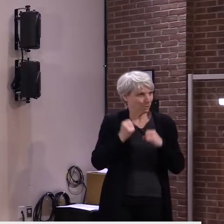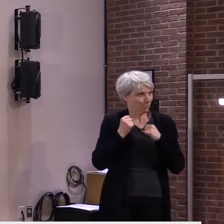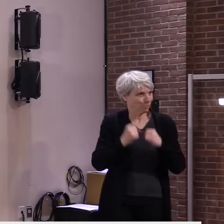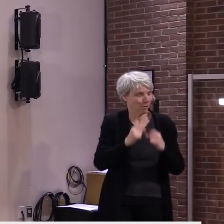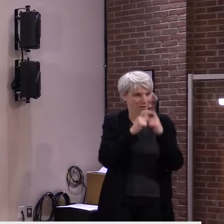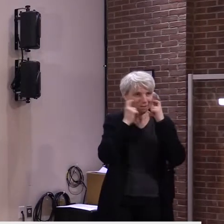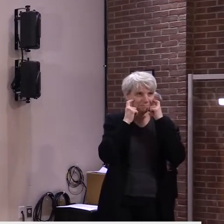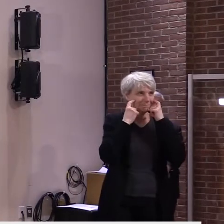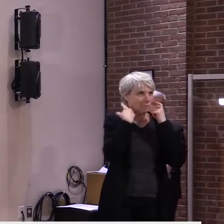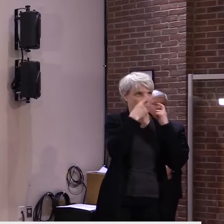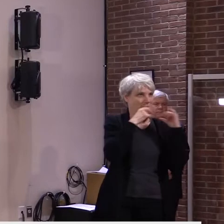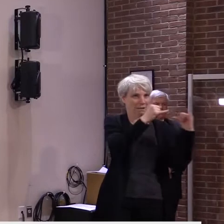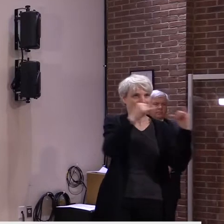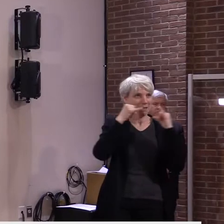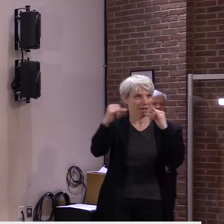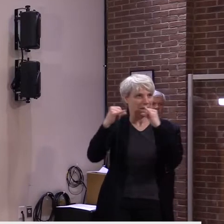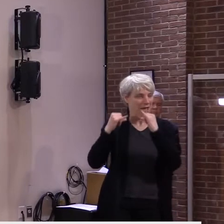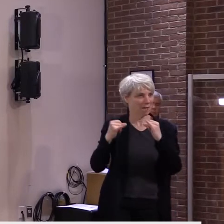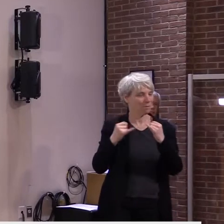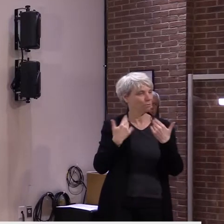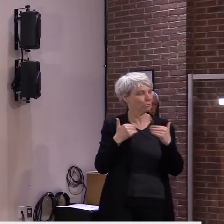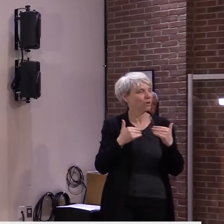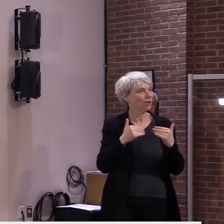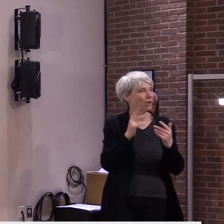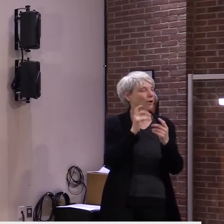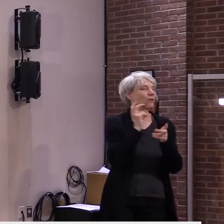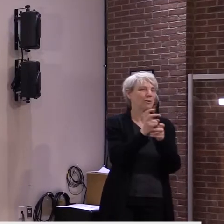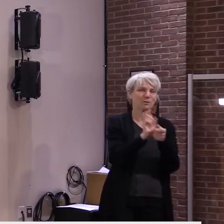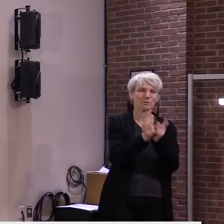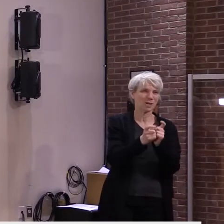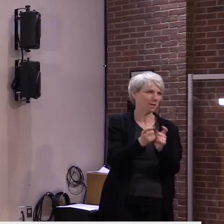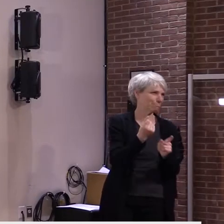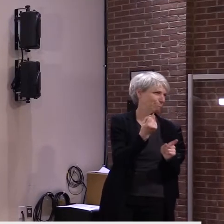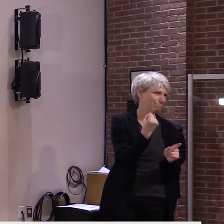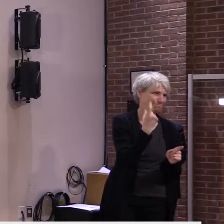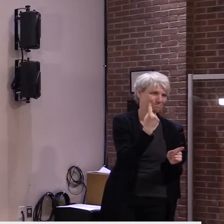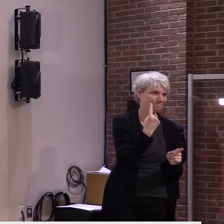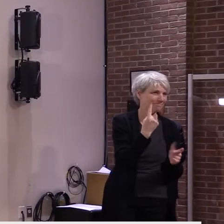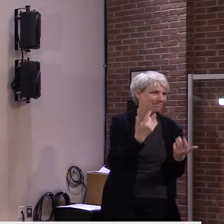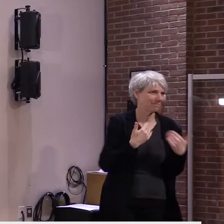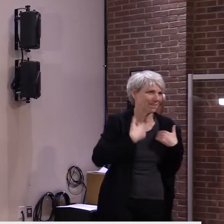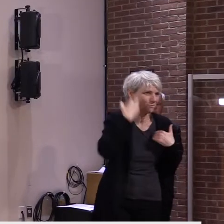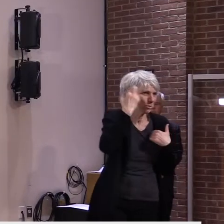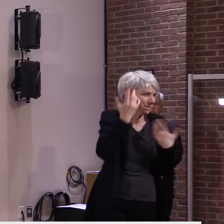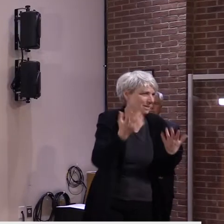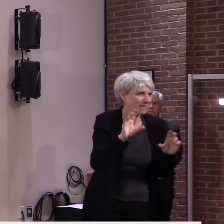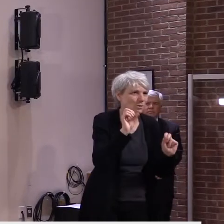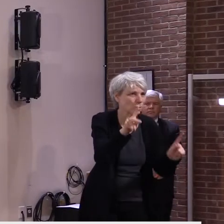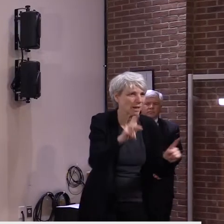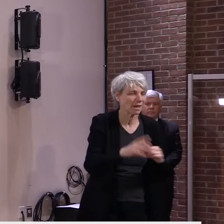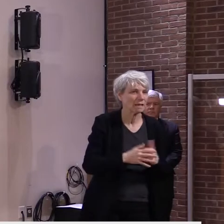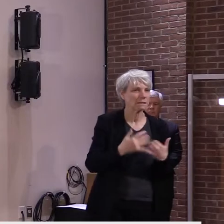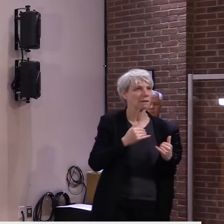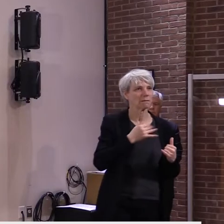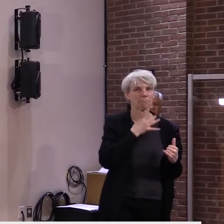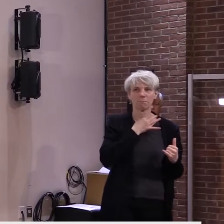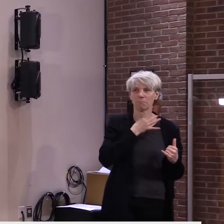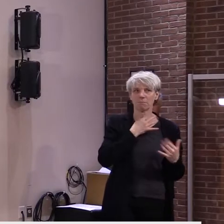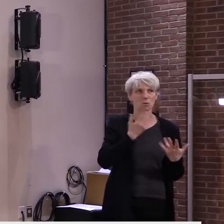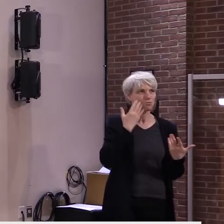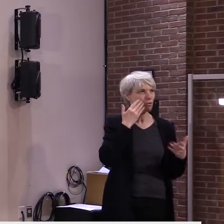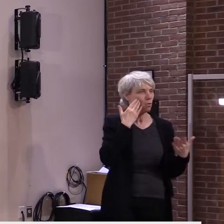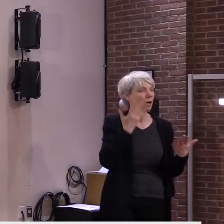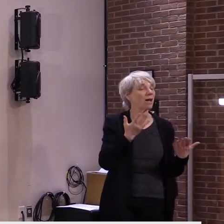I can certainly understand. It is only natural to have some anxiety about this as well. What about